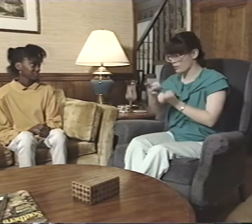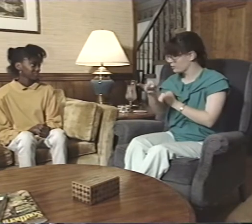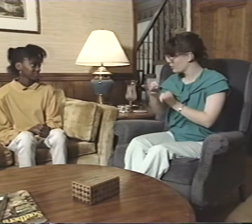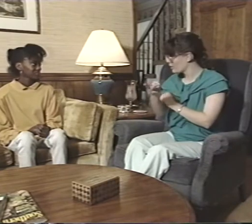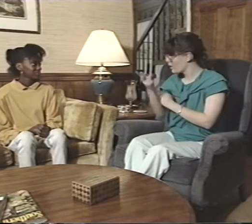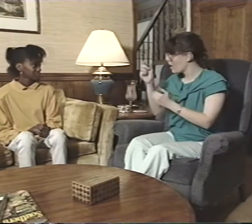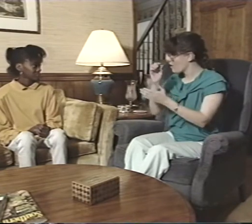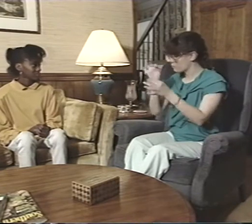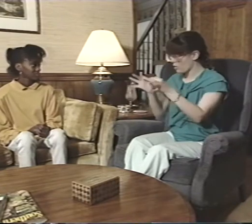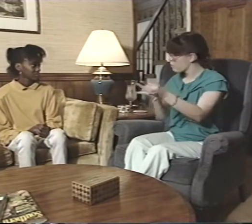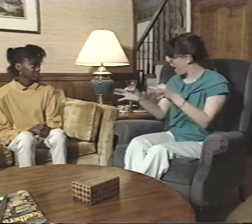are describing.